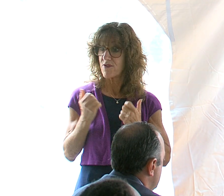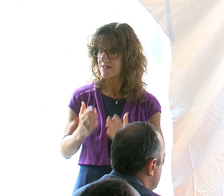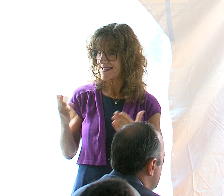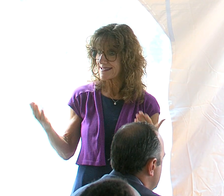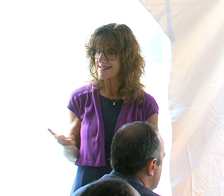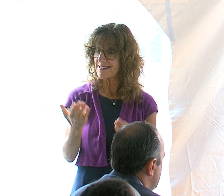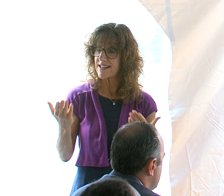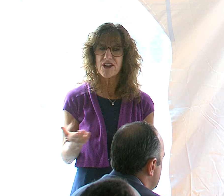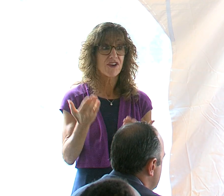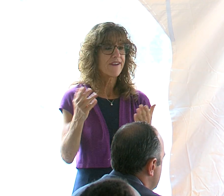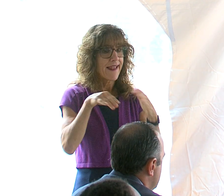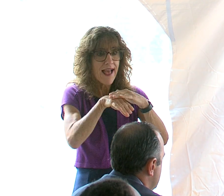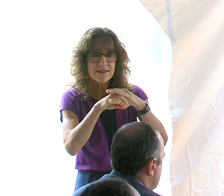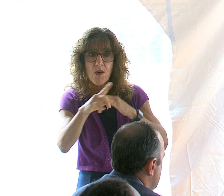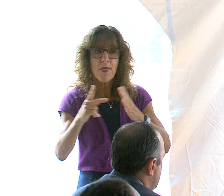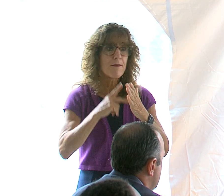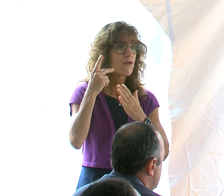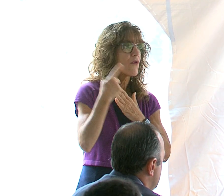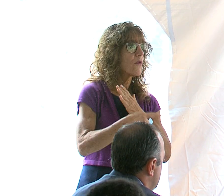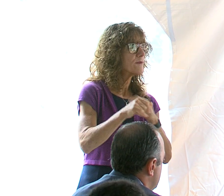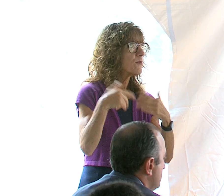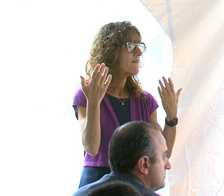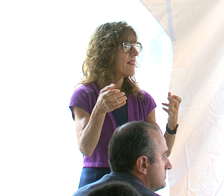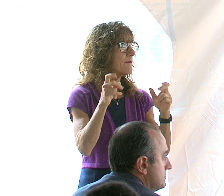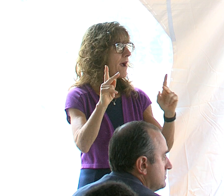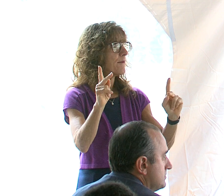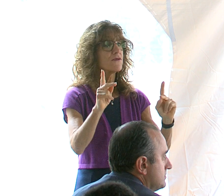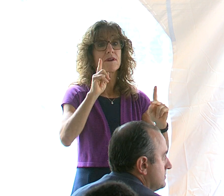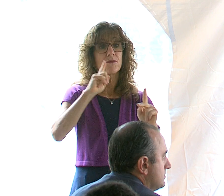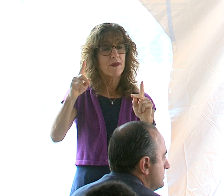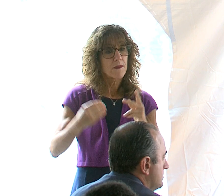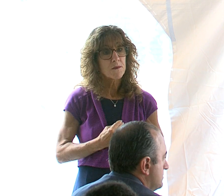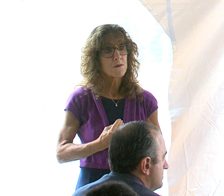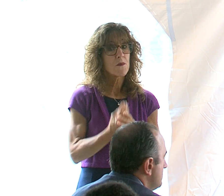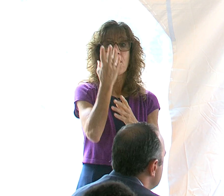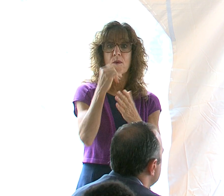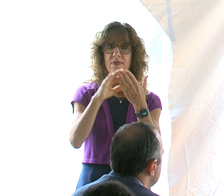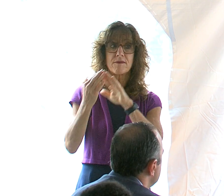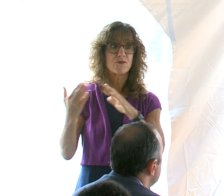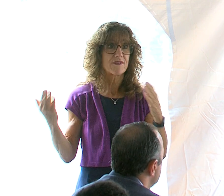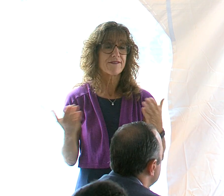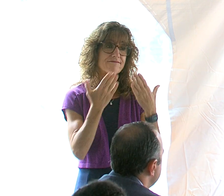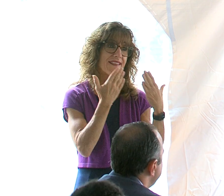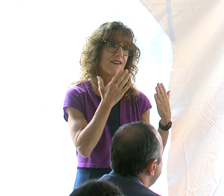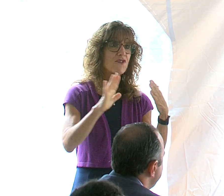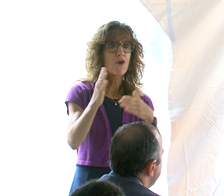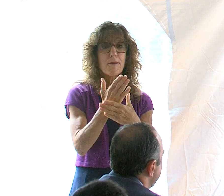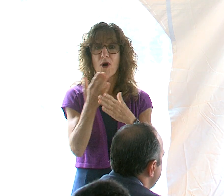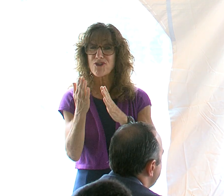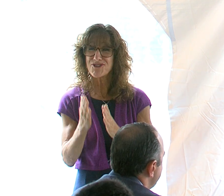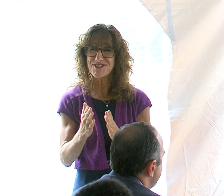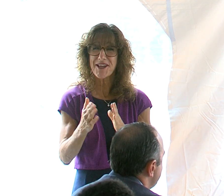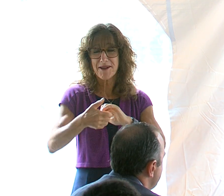can access all the programs that provide them an opportunity to really thrive in this community. So we thank you for your partnership